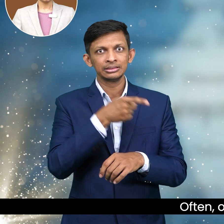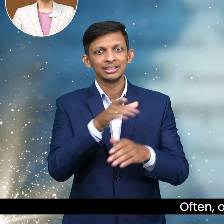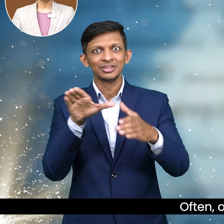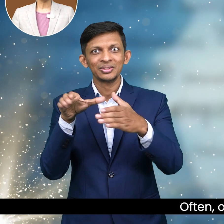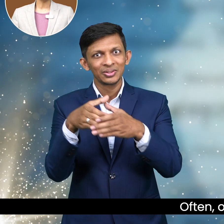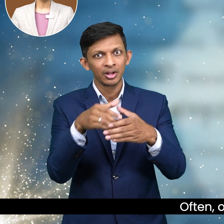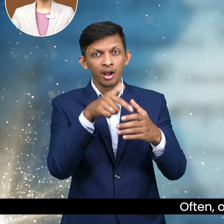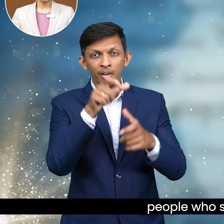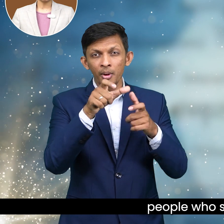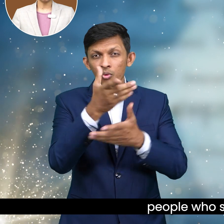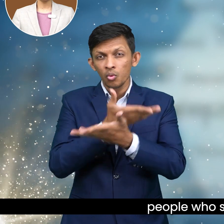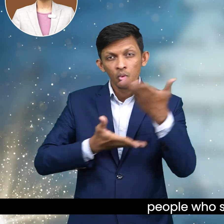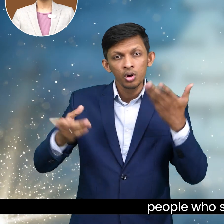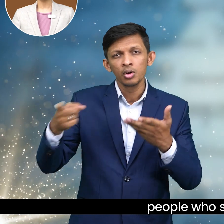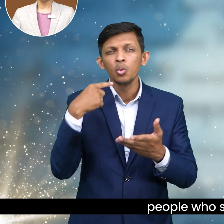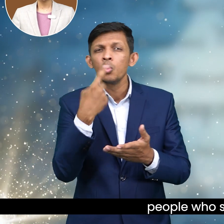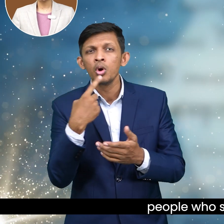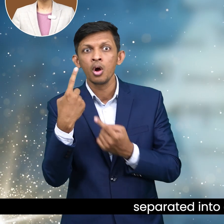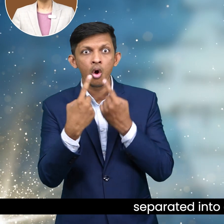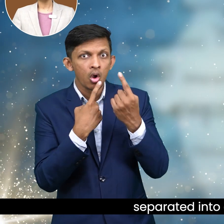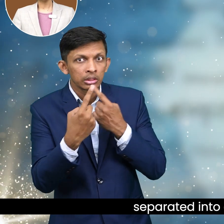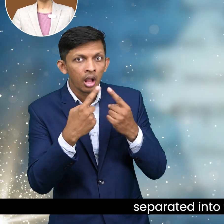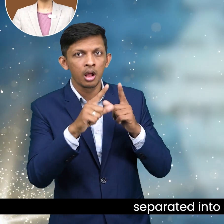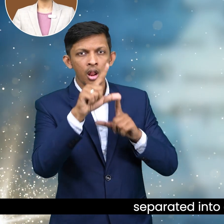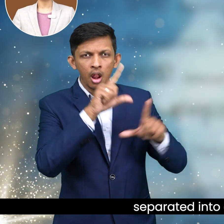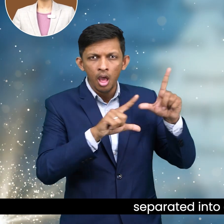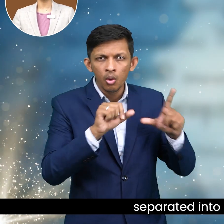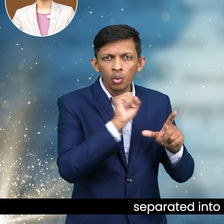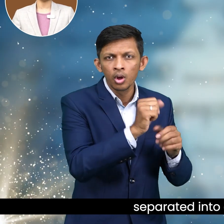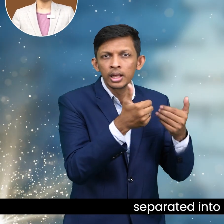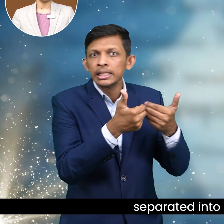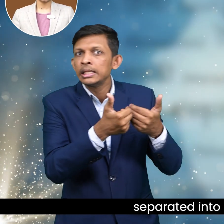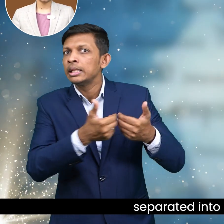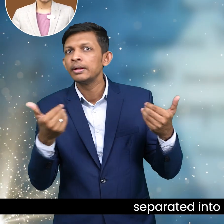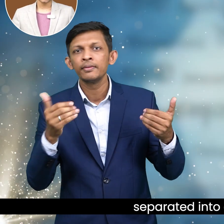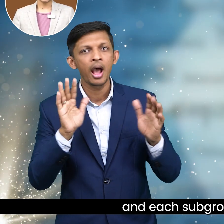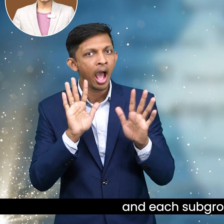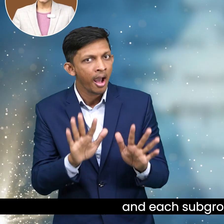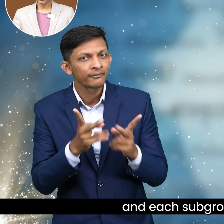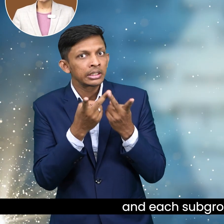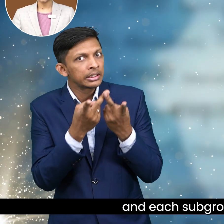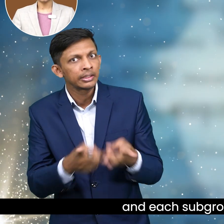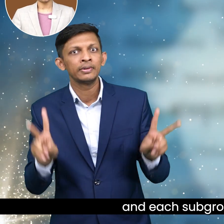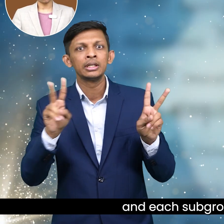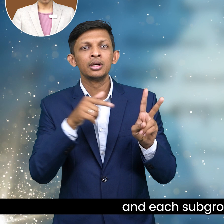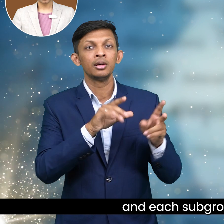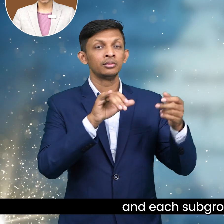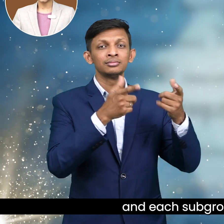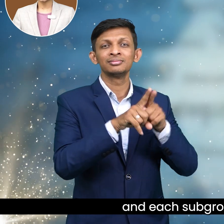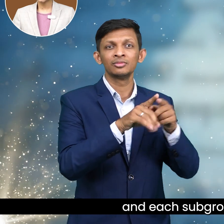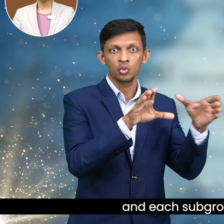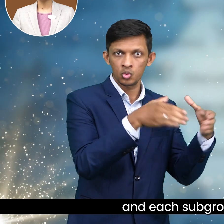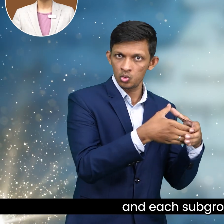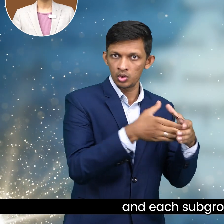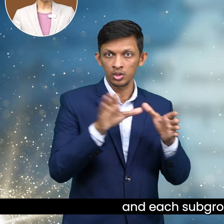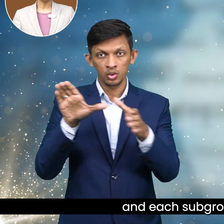Often, one group of people who spoke a language separated into different subgroups, and each subgroup